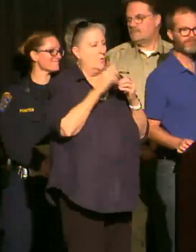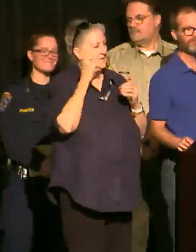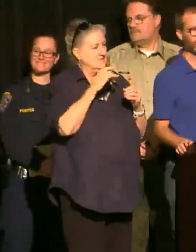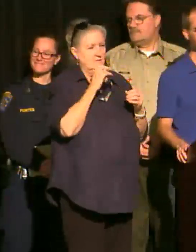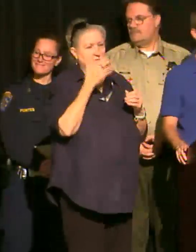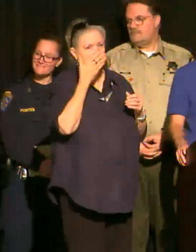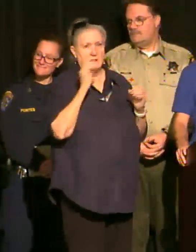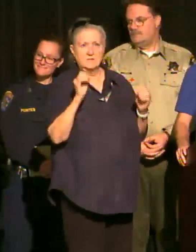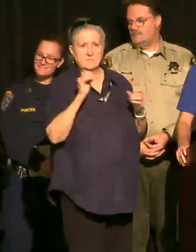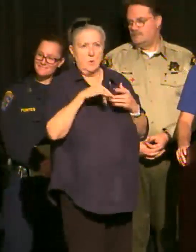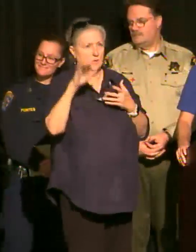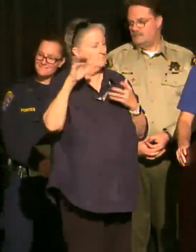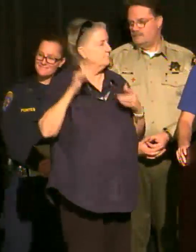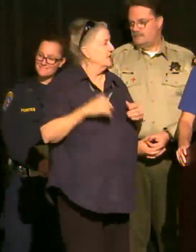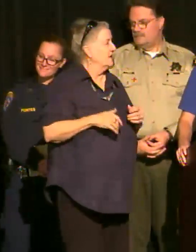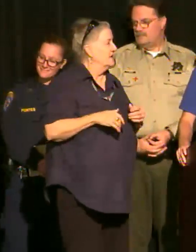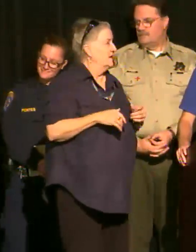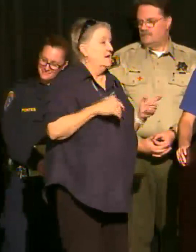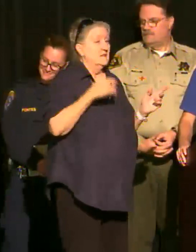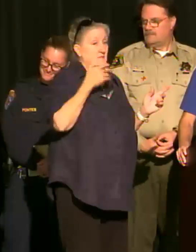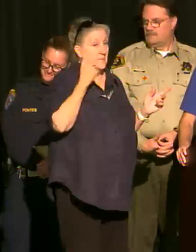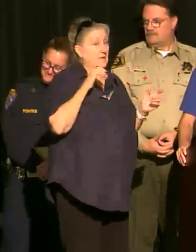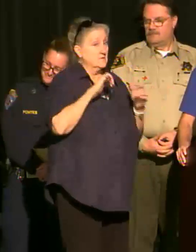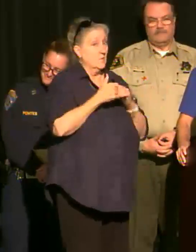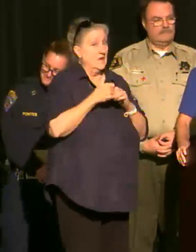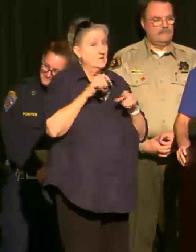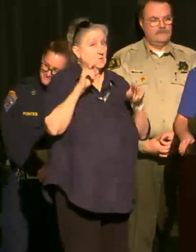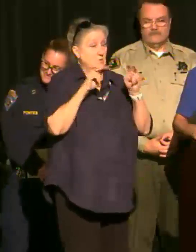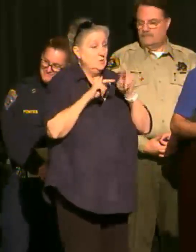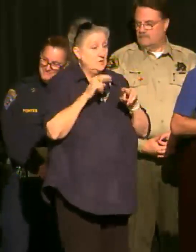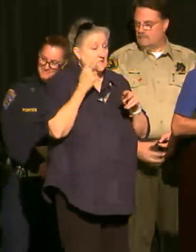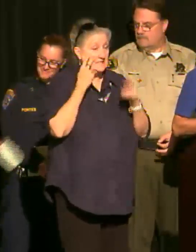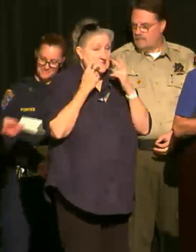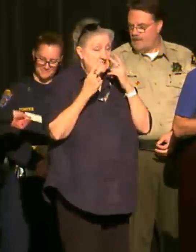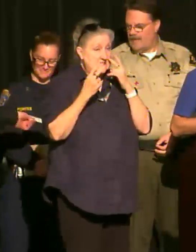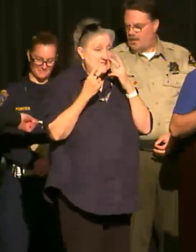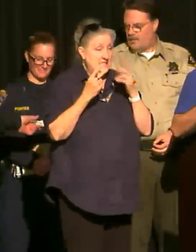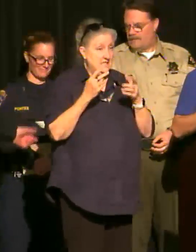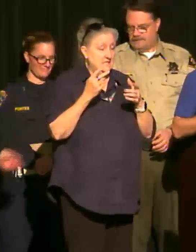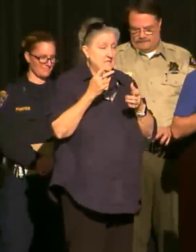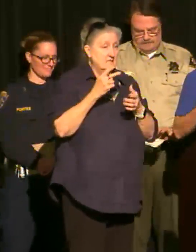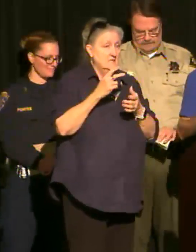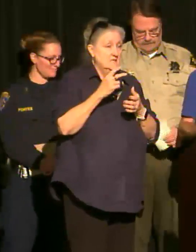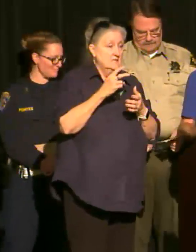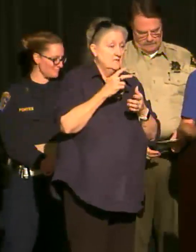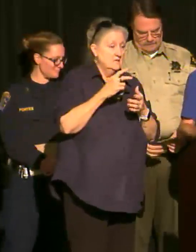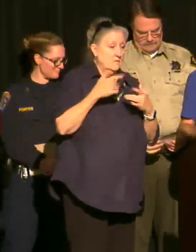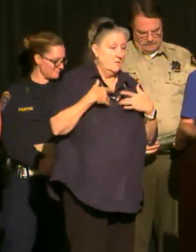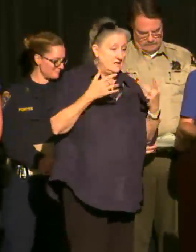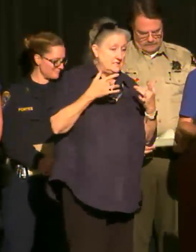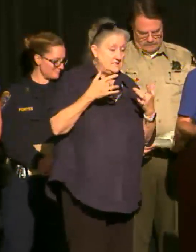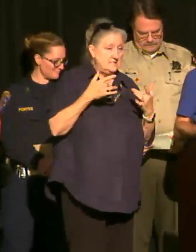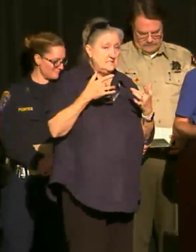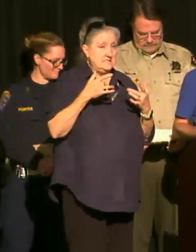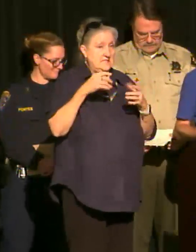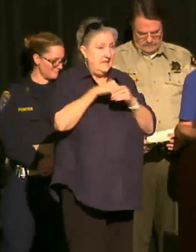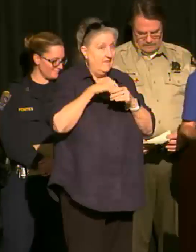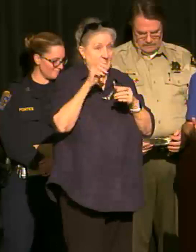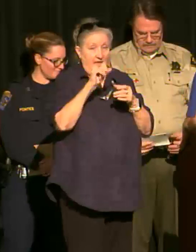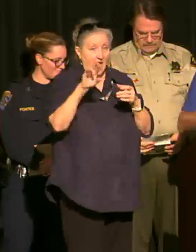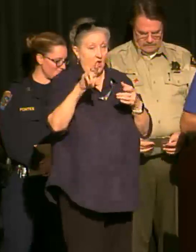it. The best way to look and see what concentrations are in the